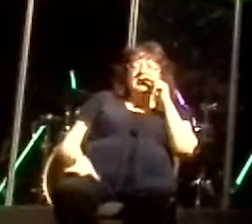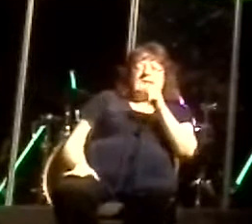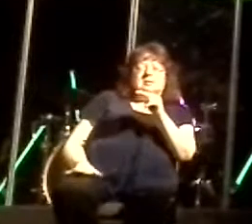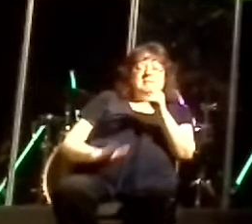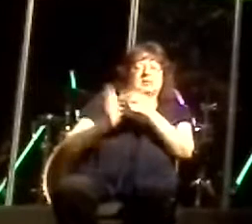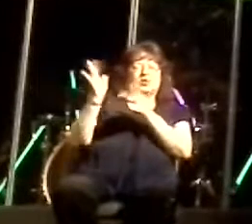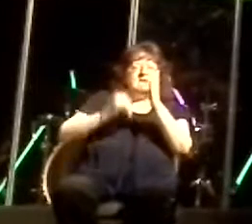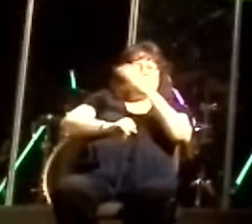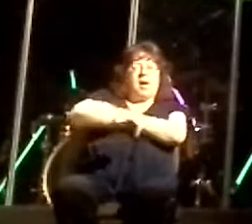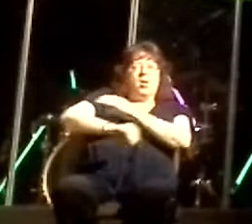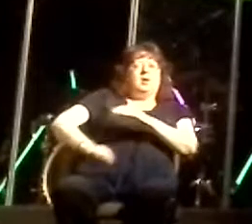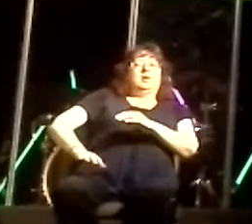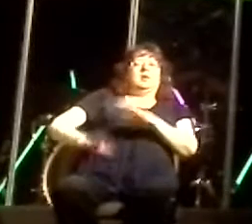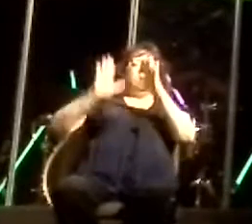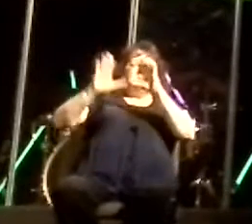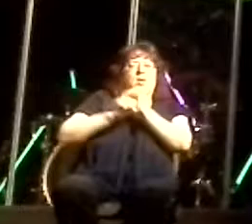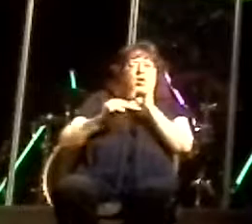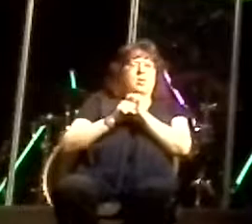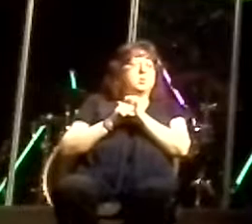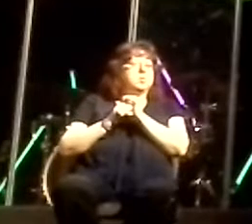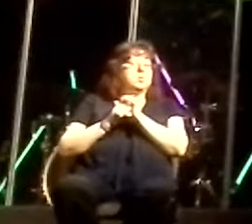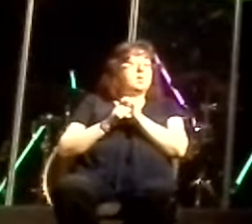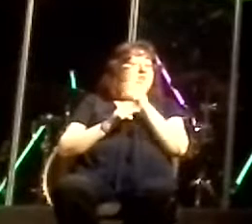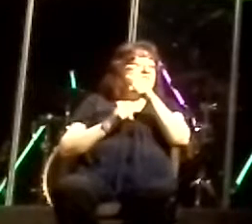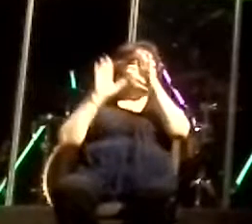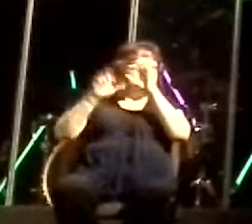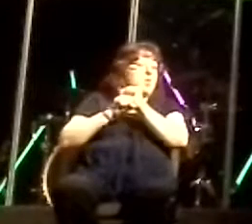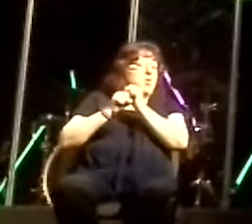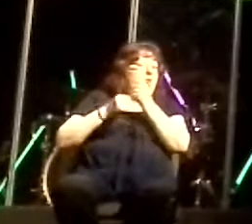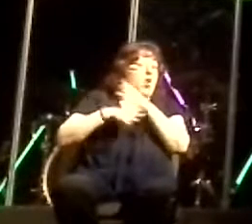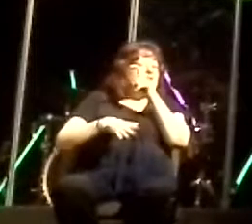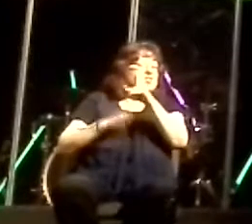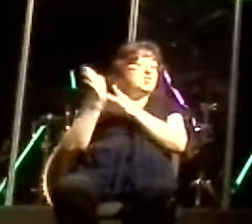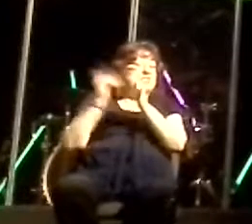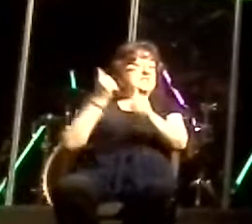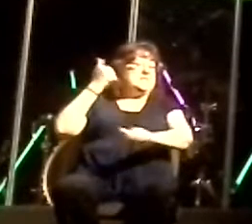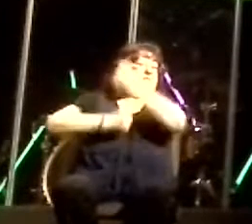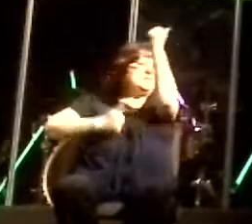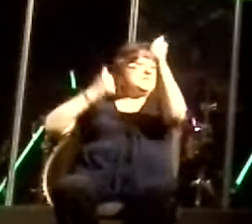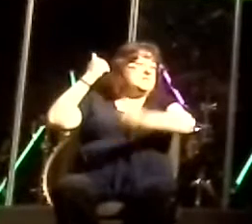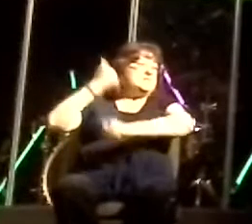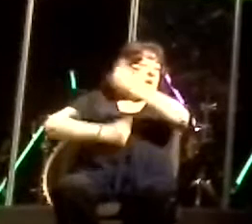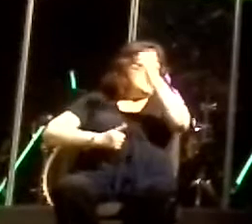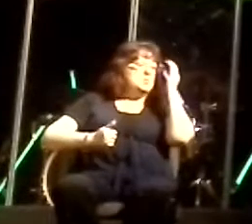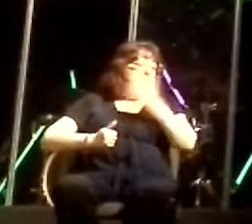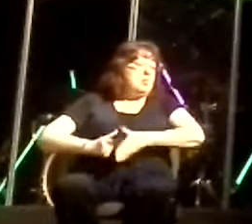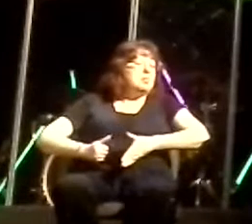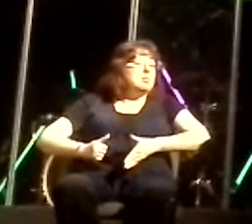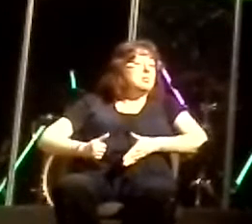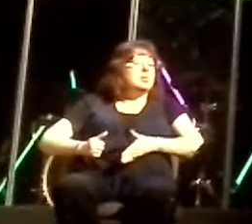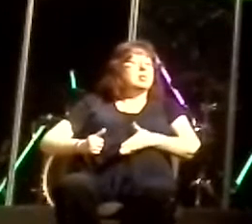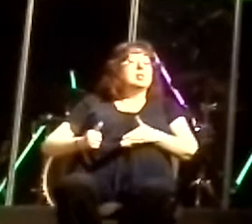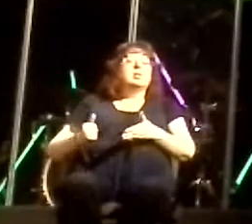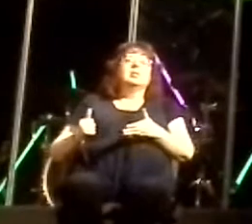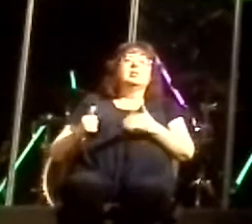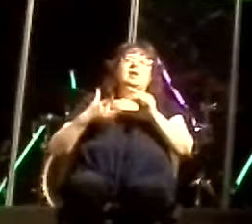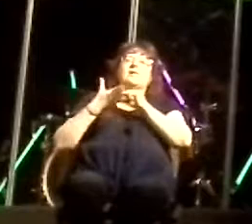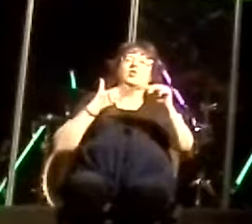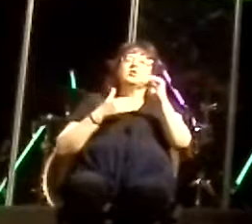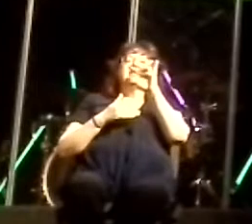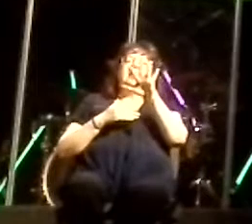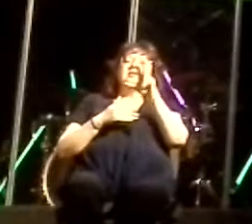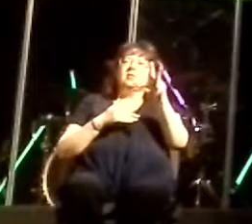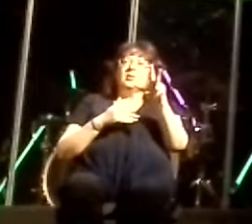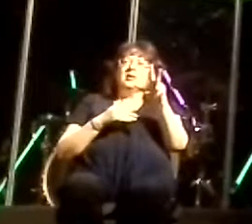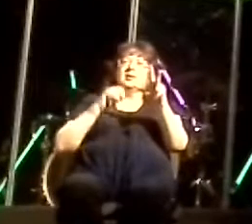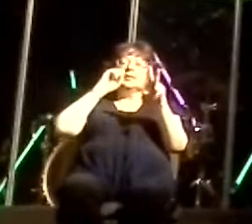Jesus' power. They see this miracle and they go, this miracle will make him more dangerous than ever. And so in verse